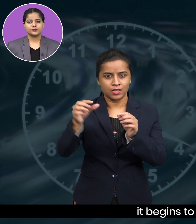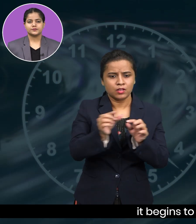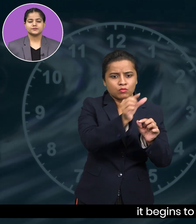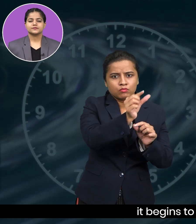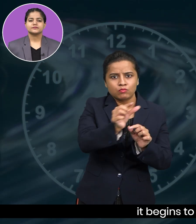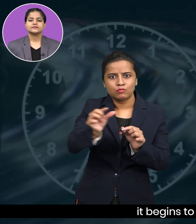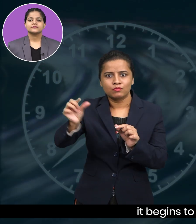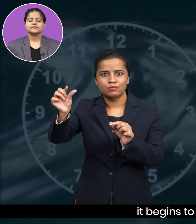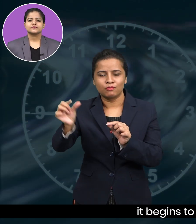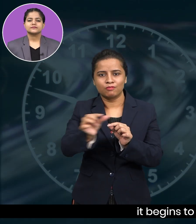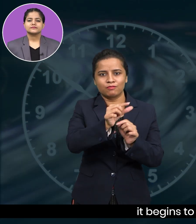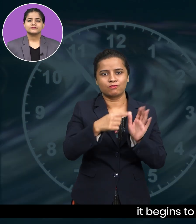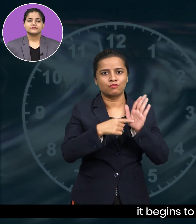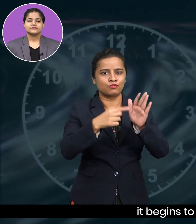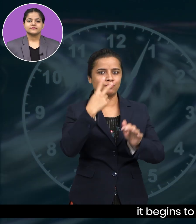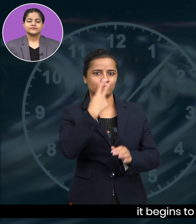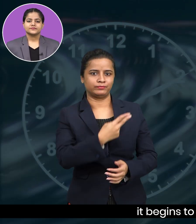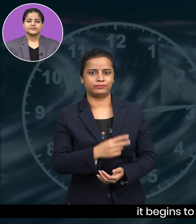fro.